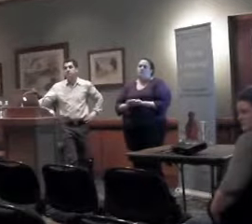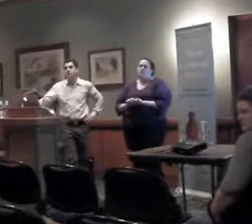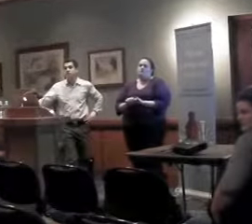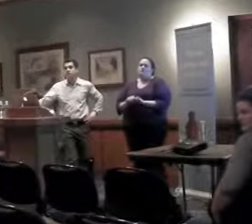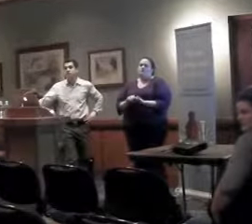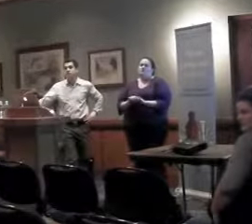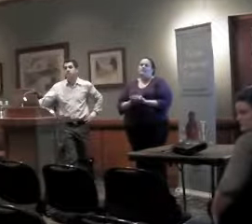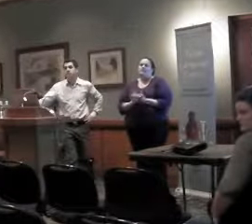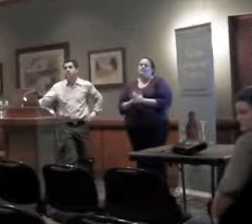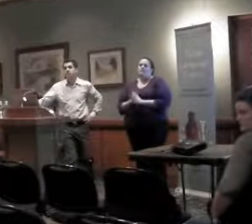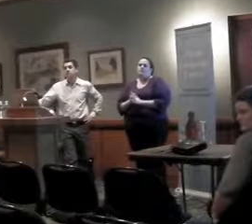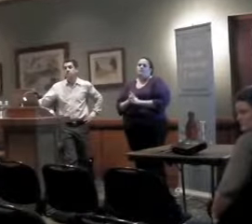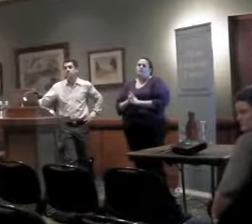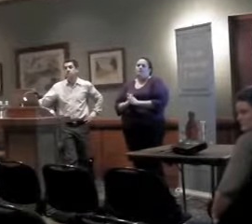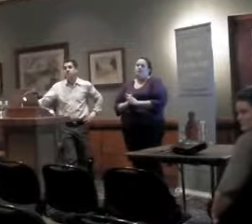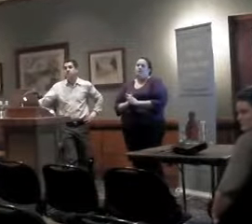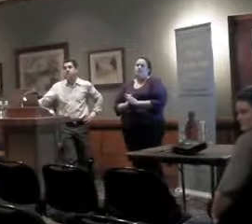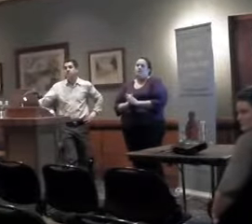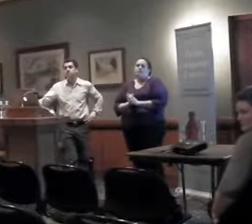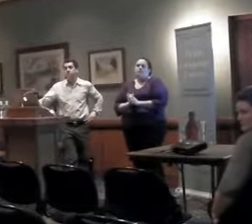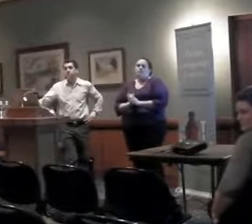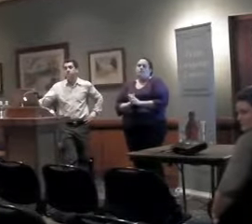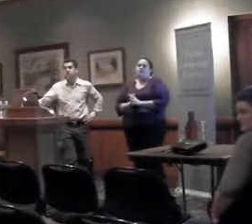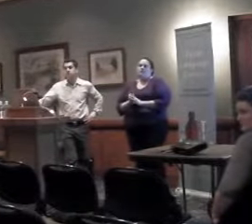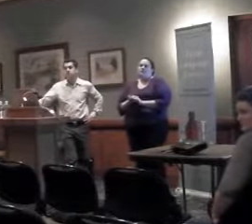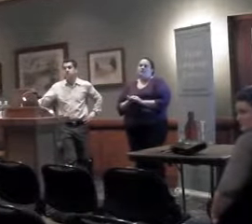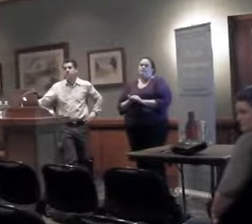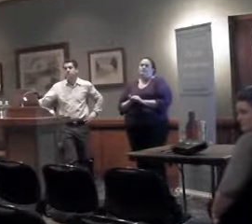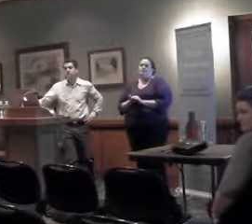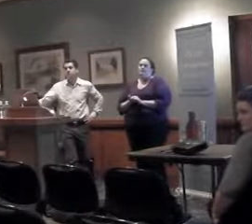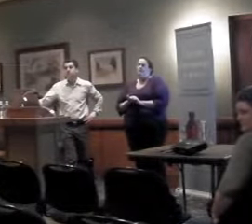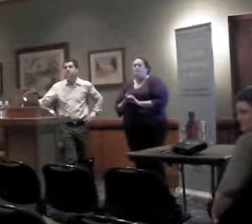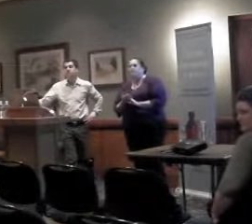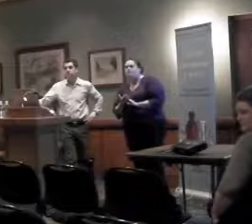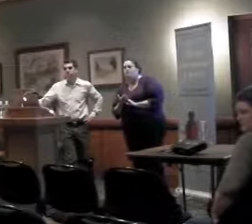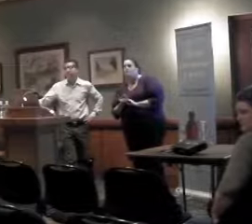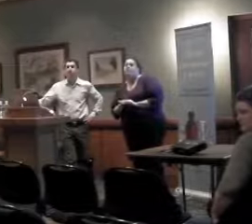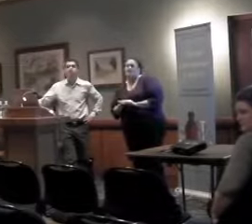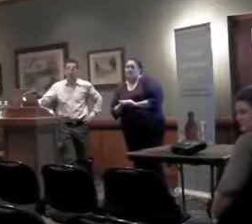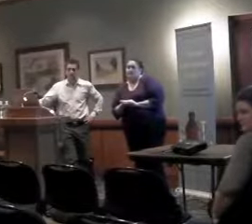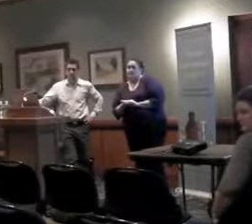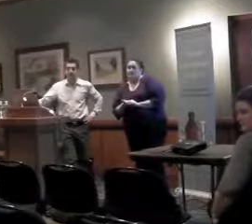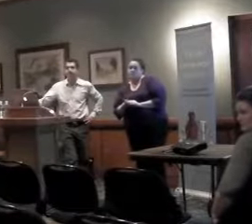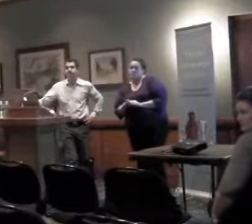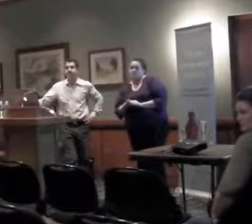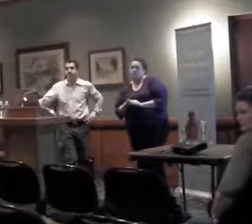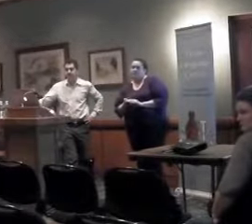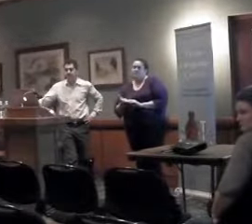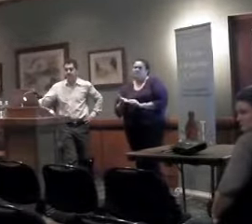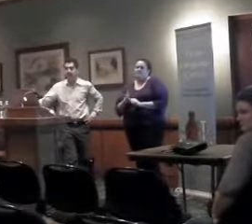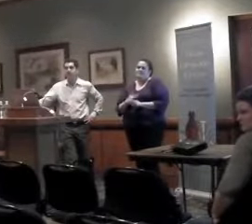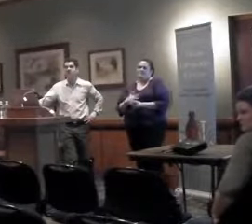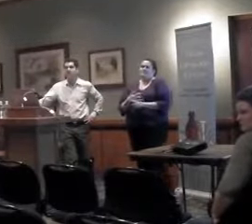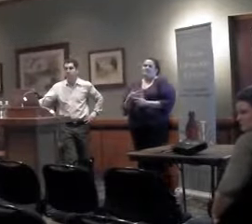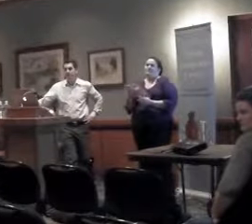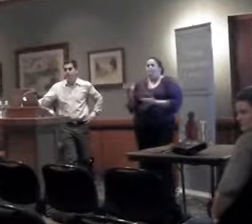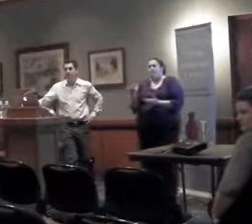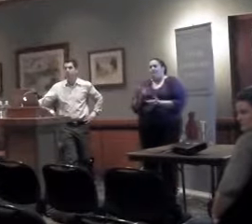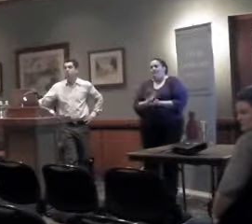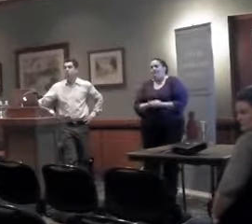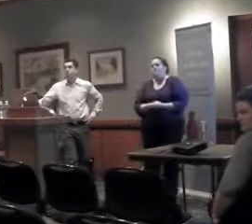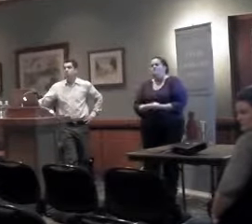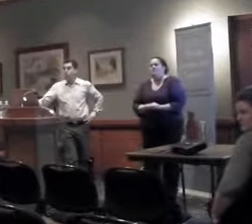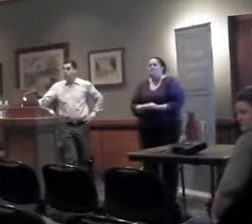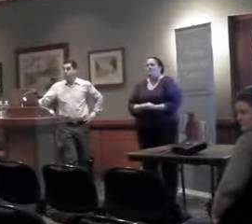Another college, instead of labeling it foreign language, they might label it modern language or something instead of